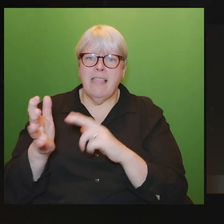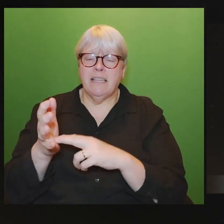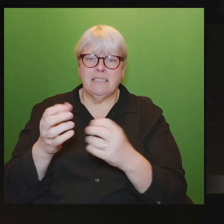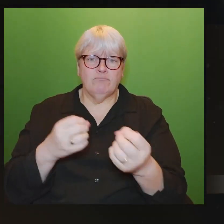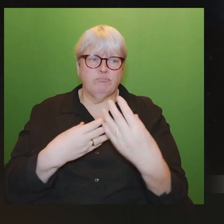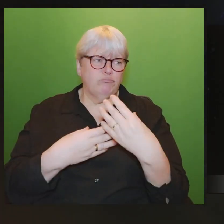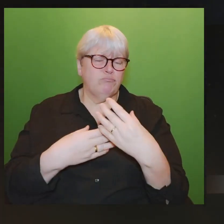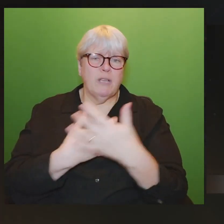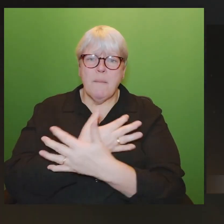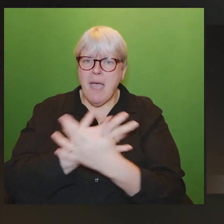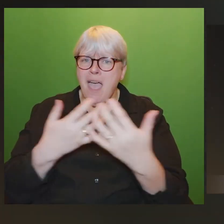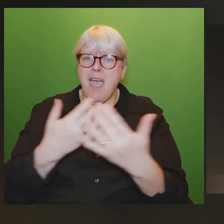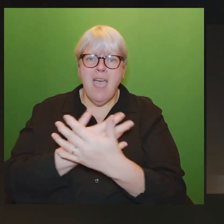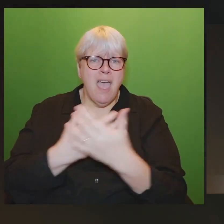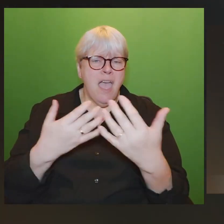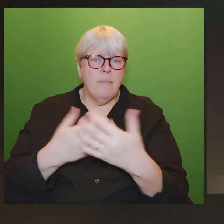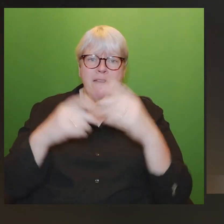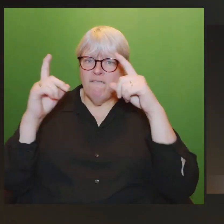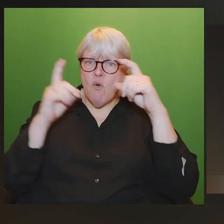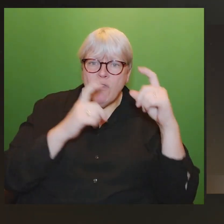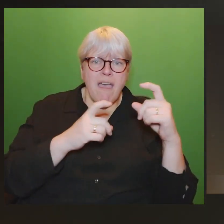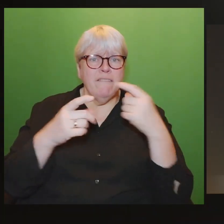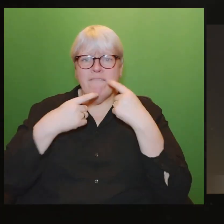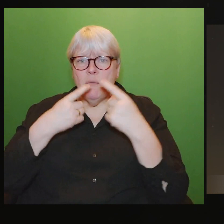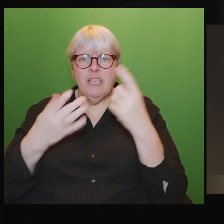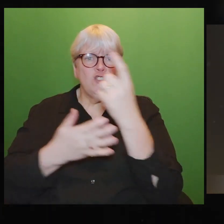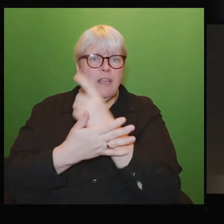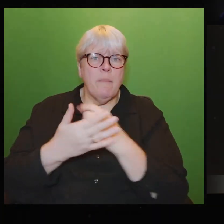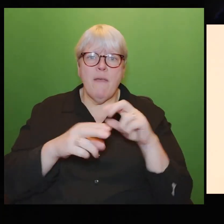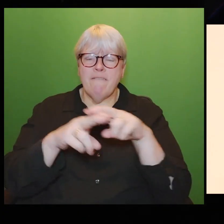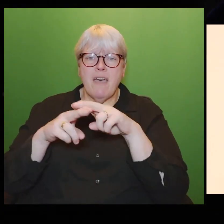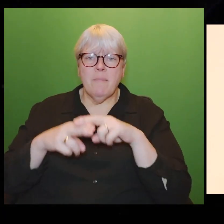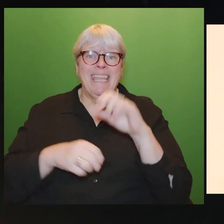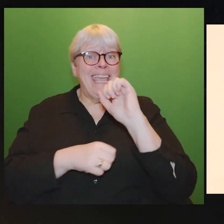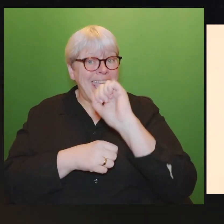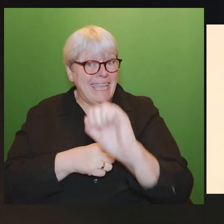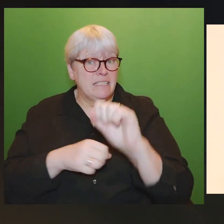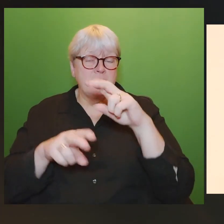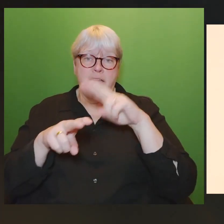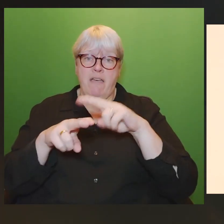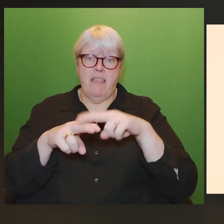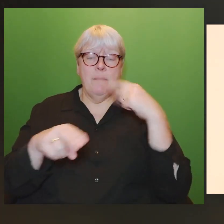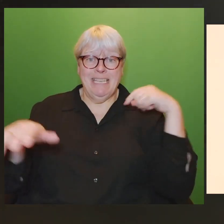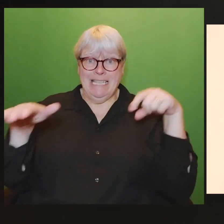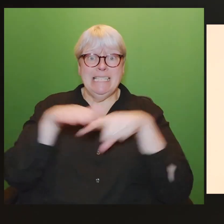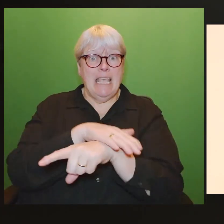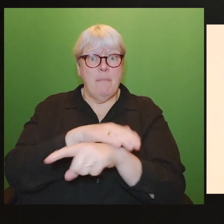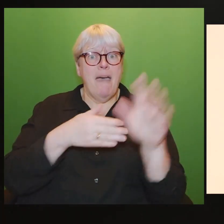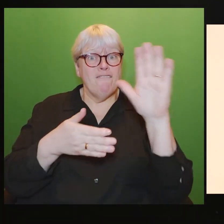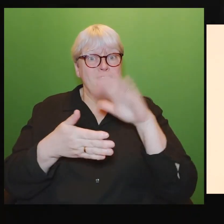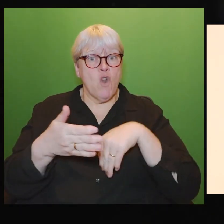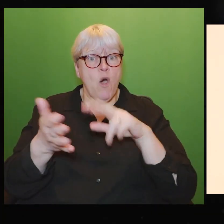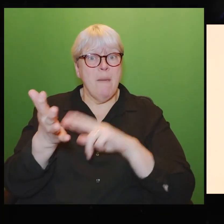with Holocaust survivors in London that had a connection with our family. I found family all over the world, in